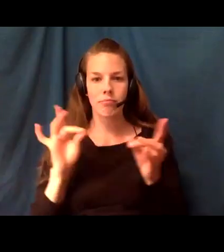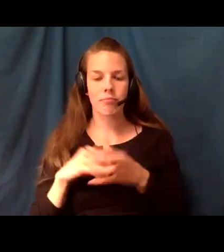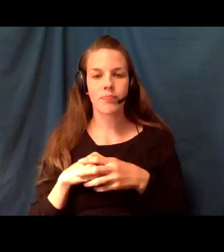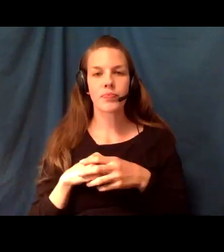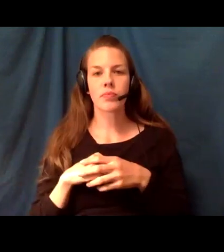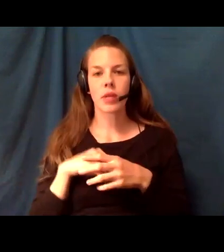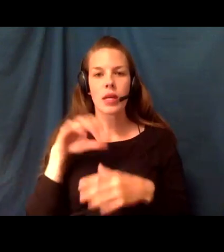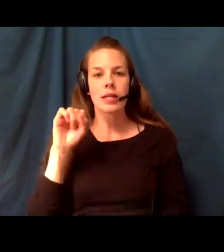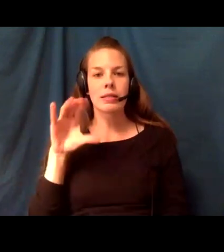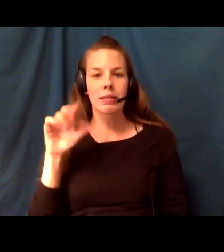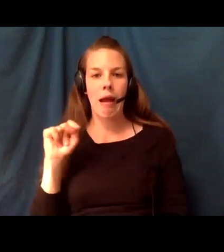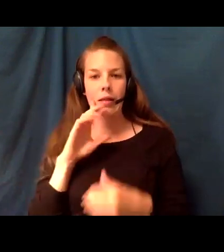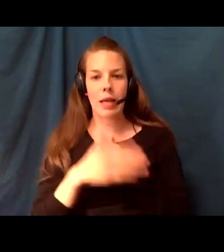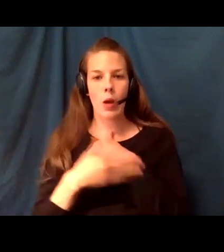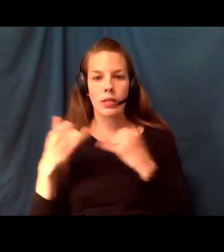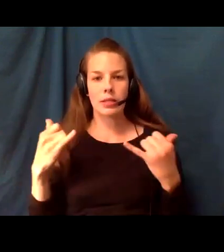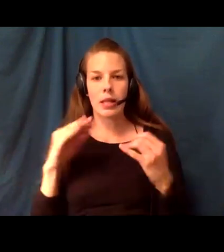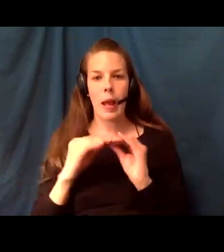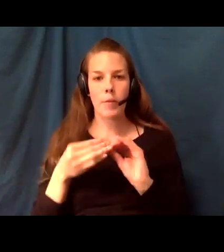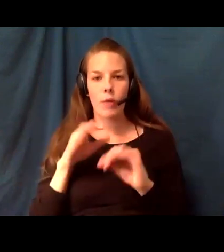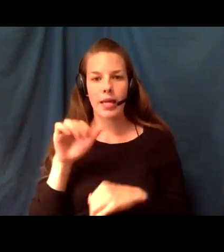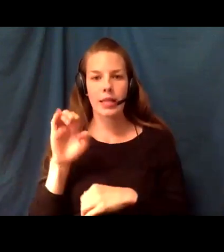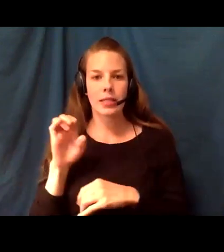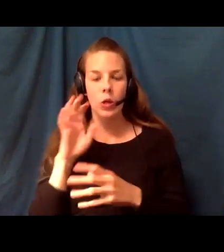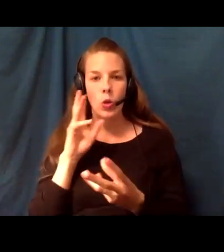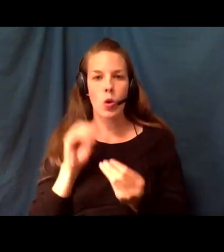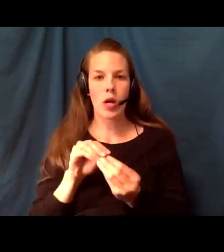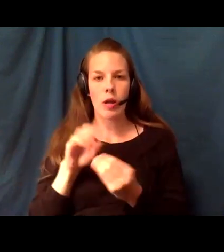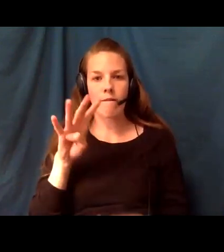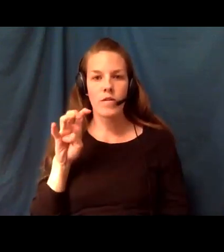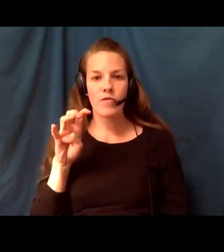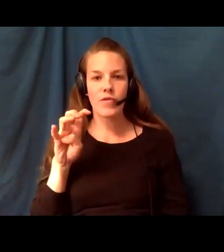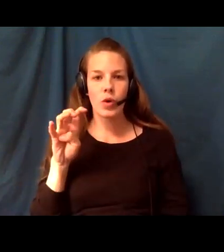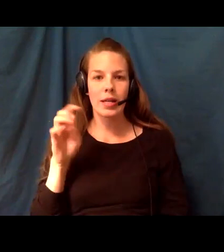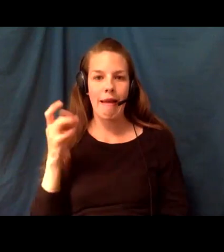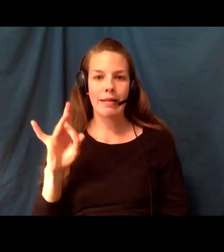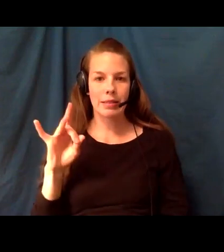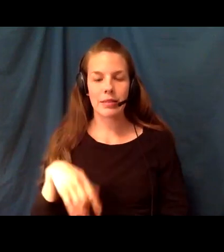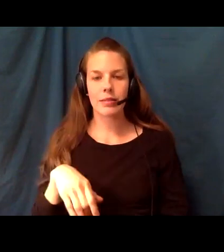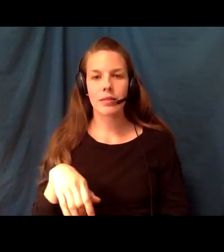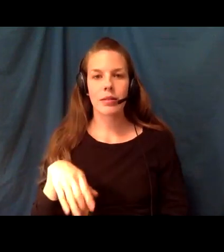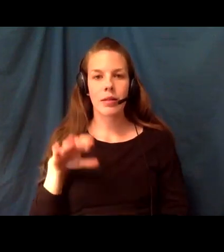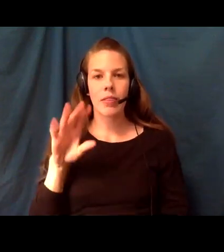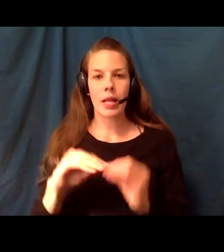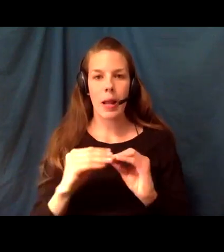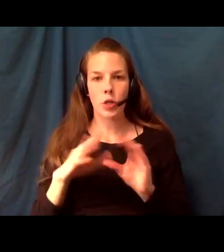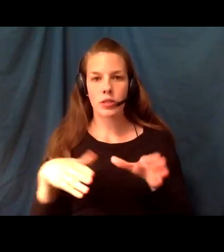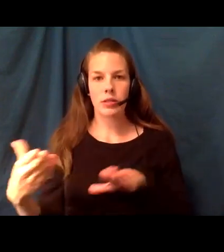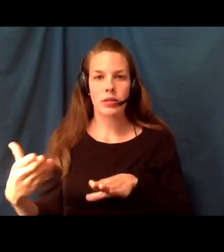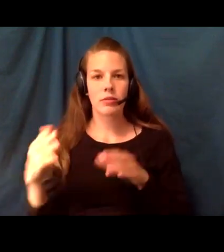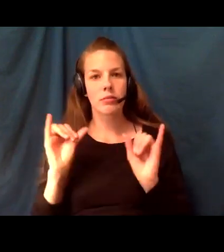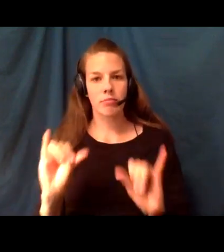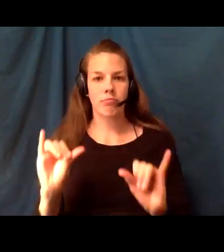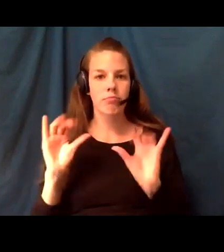In Scott County today, the number of cases totals 418. The number of deaths stands